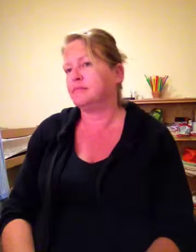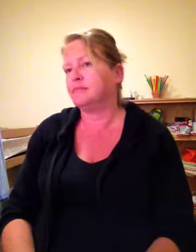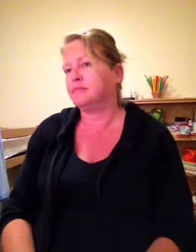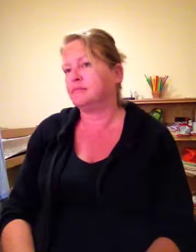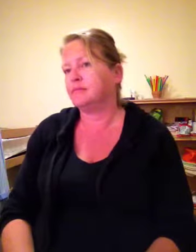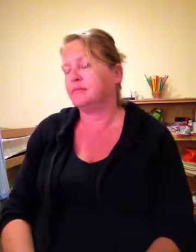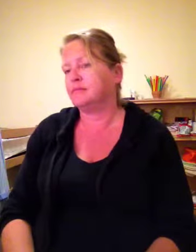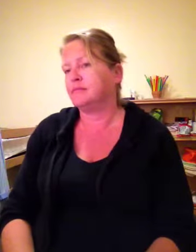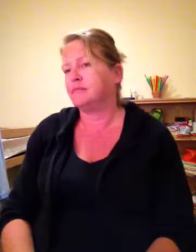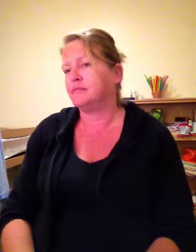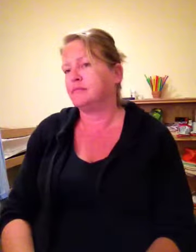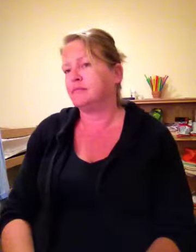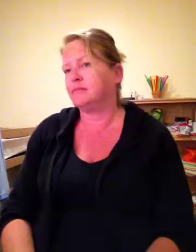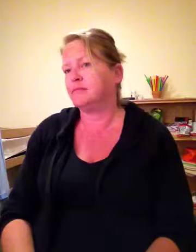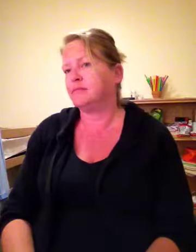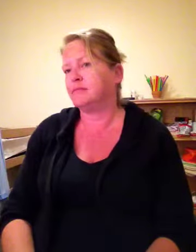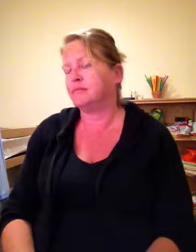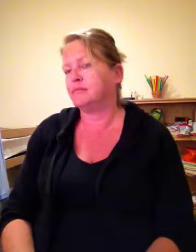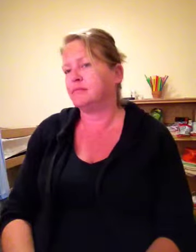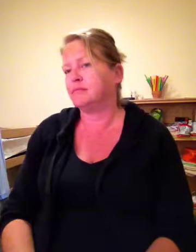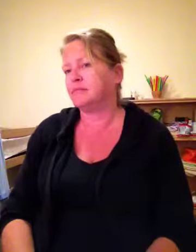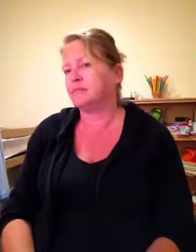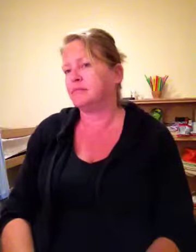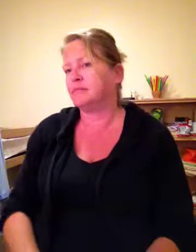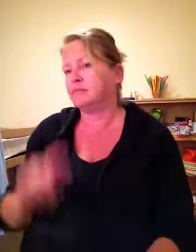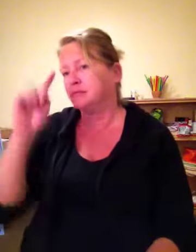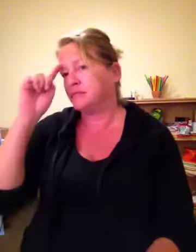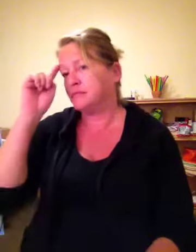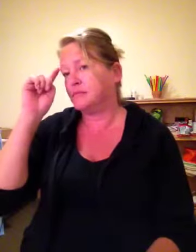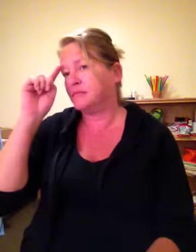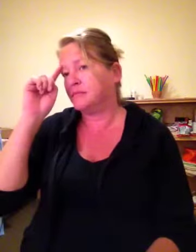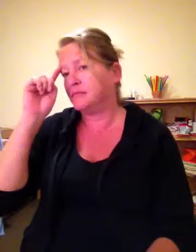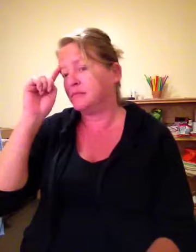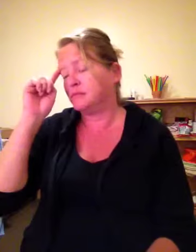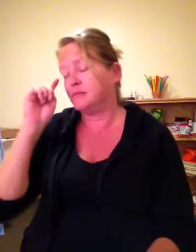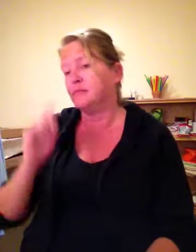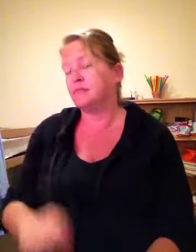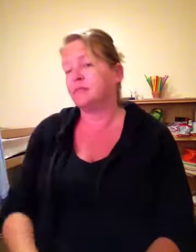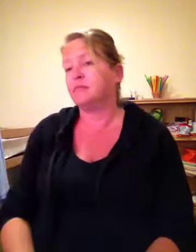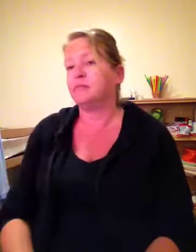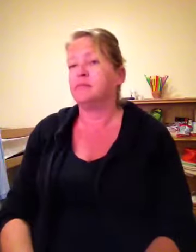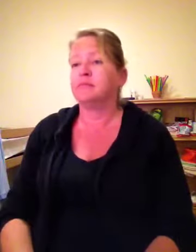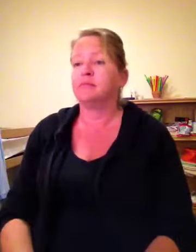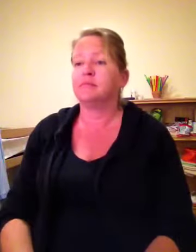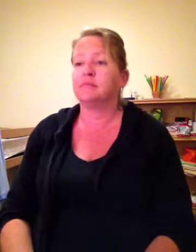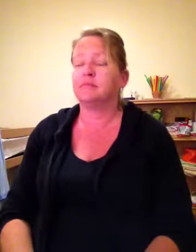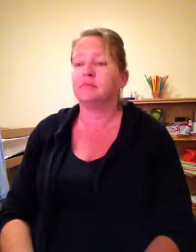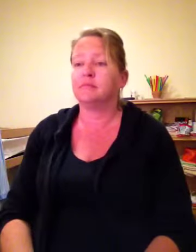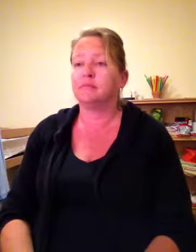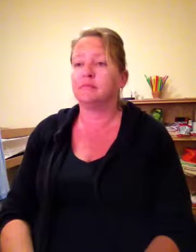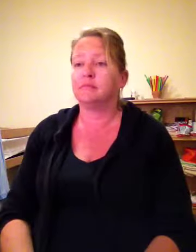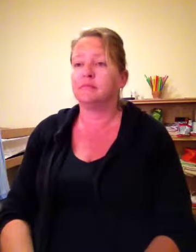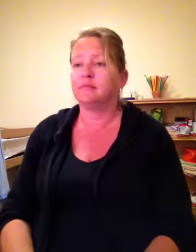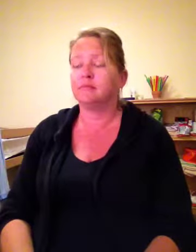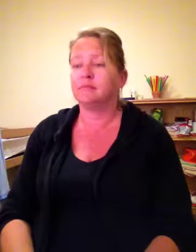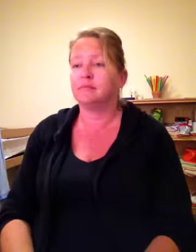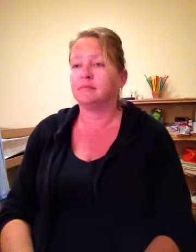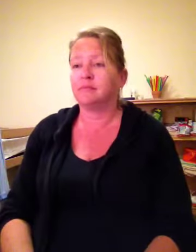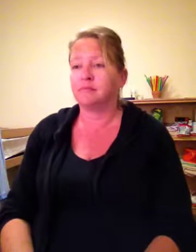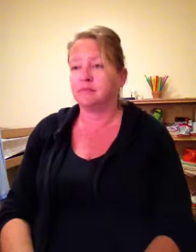mentioned, she has quite a few friends here at school, and she seems to be very happy here. I hope she shares those same